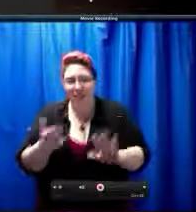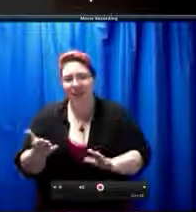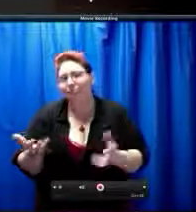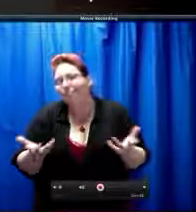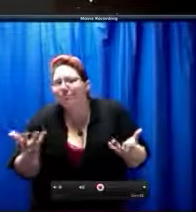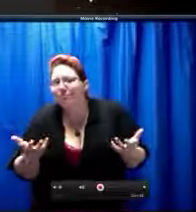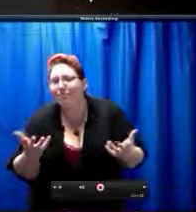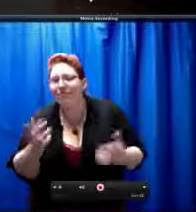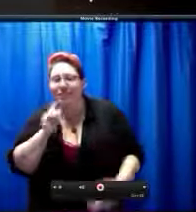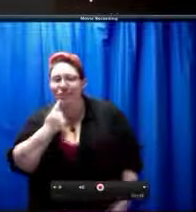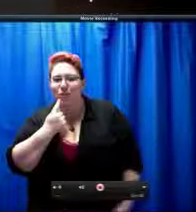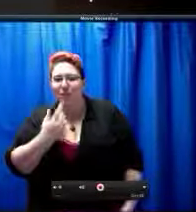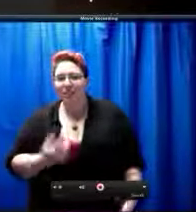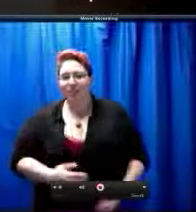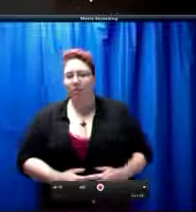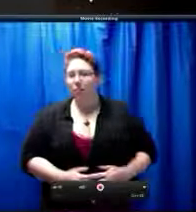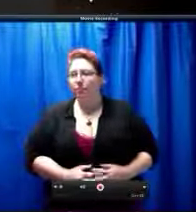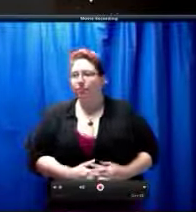oral cancers.